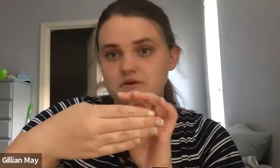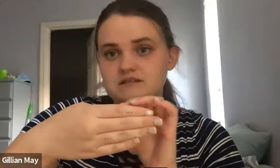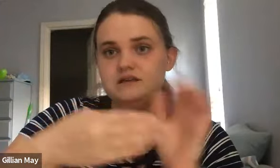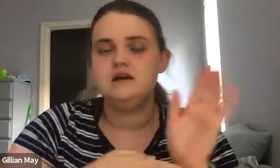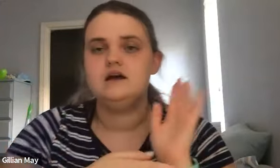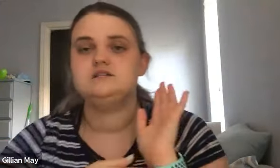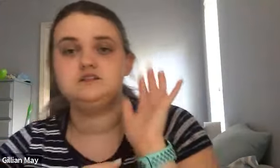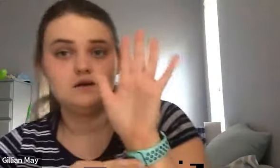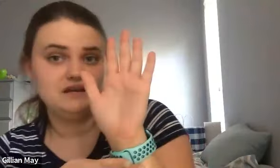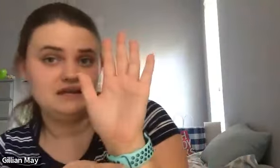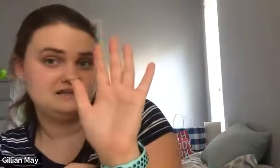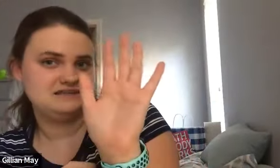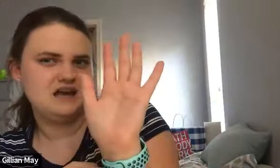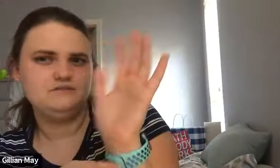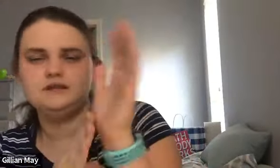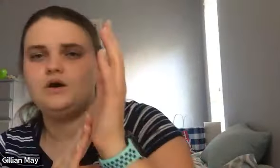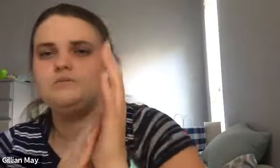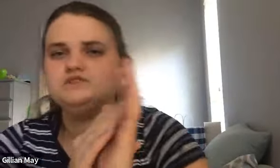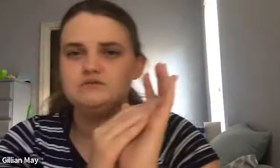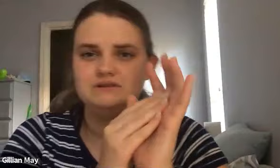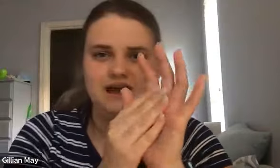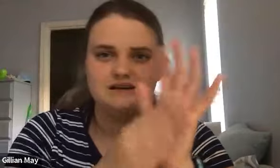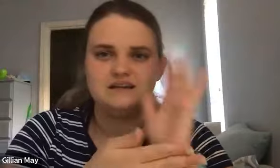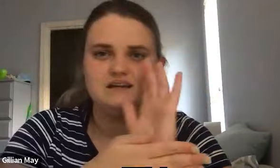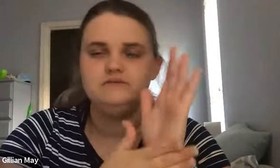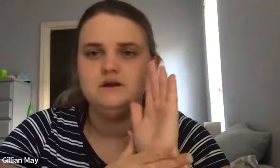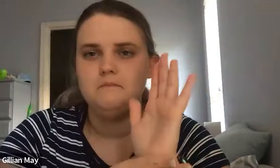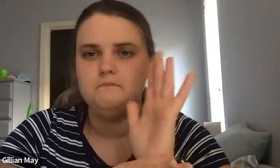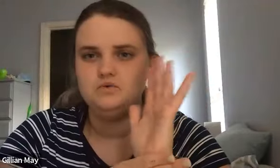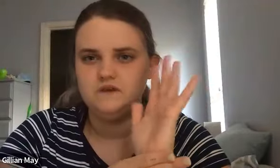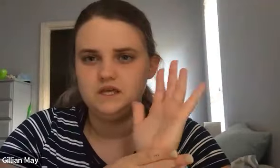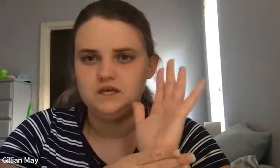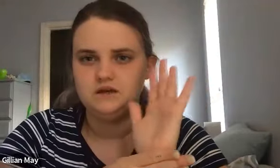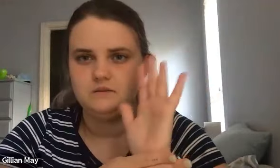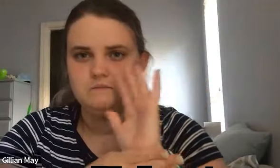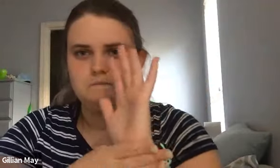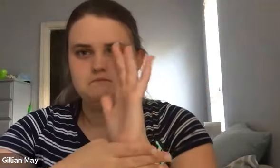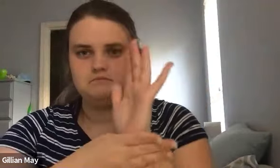sideways. Dominant hand is kind of like almost like relaxed, kind of movie.